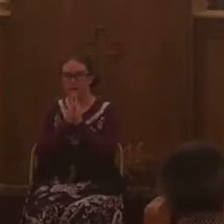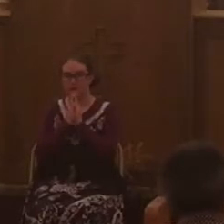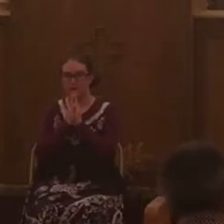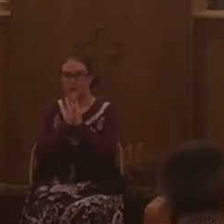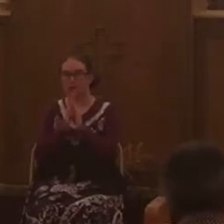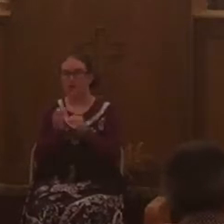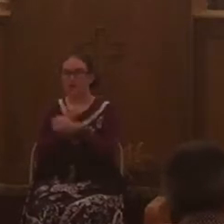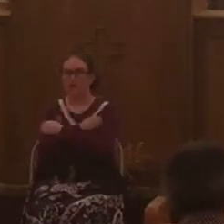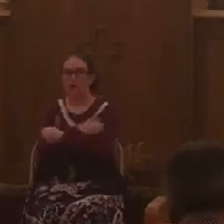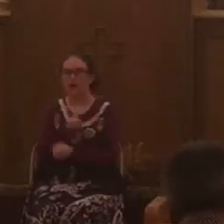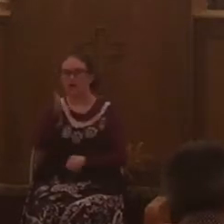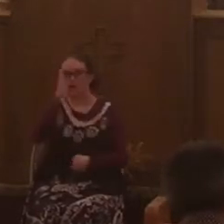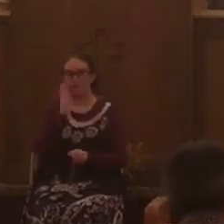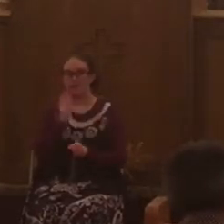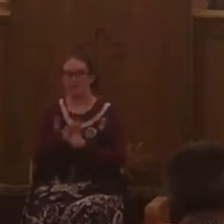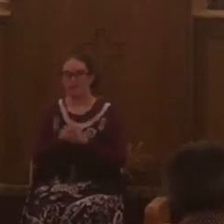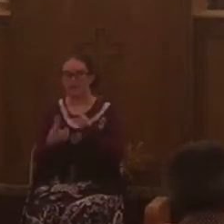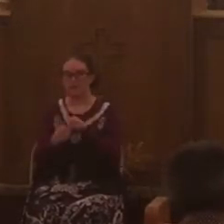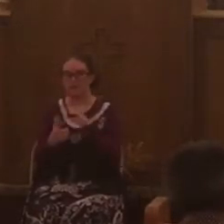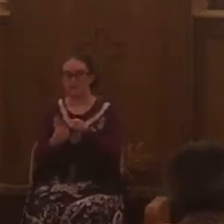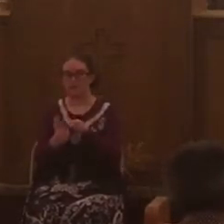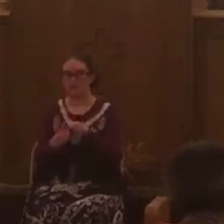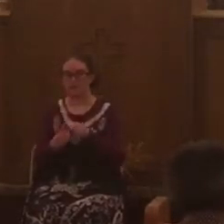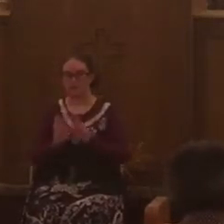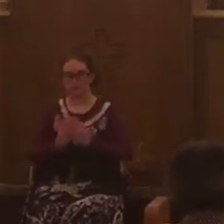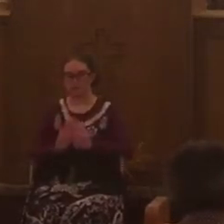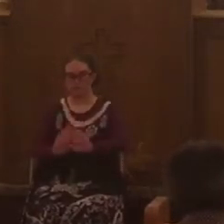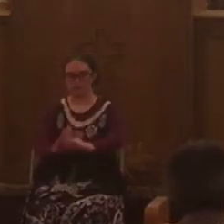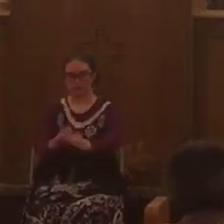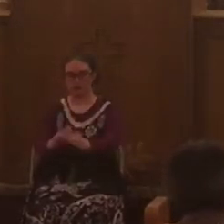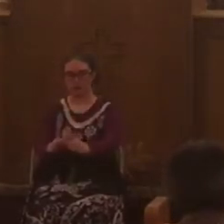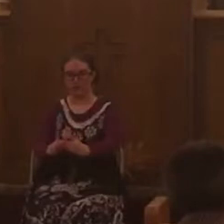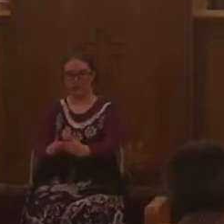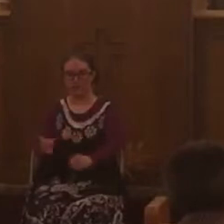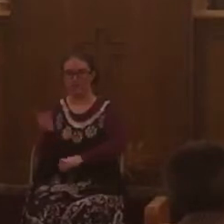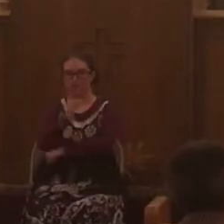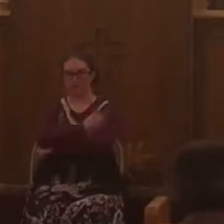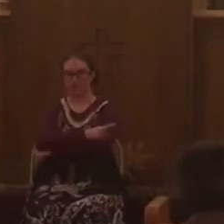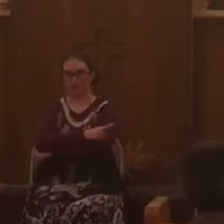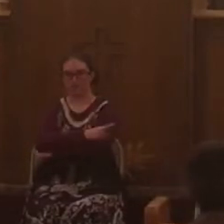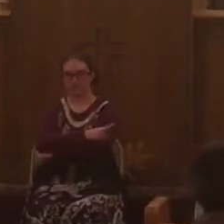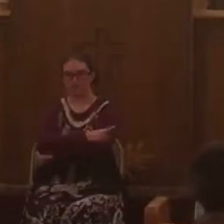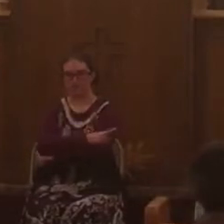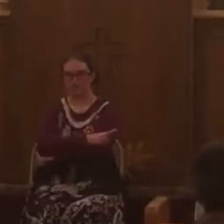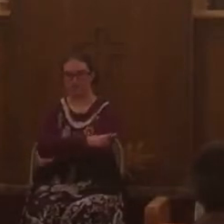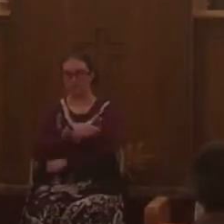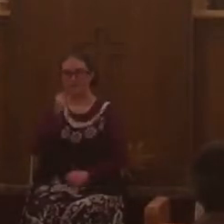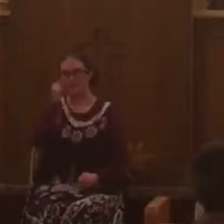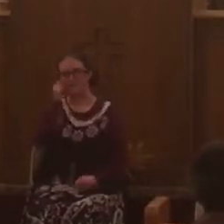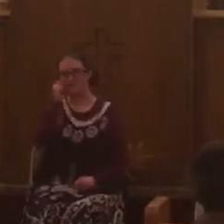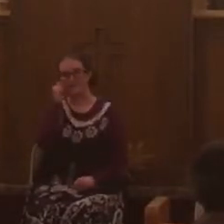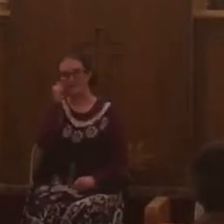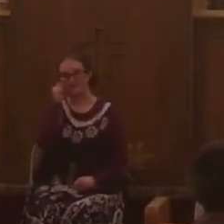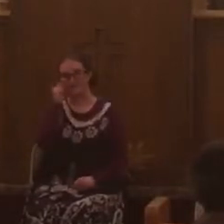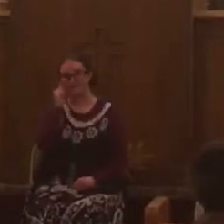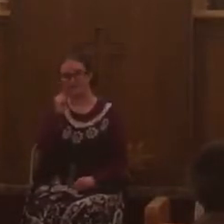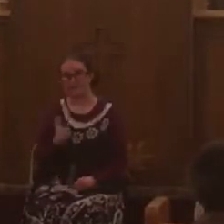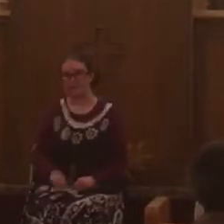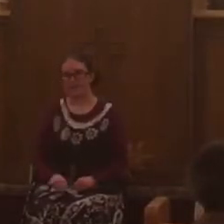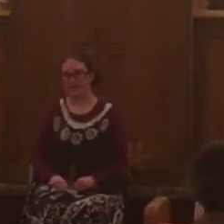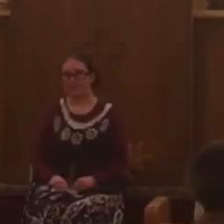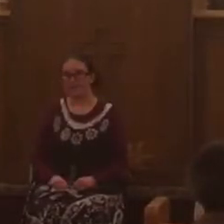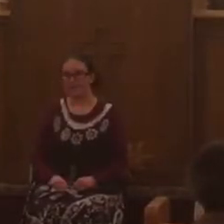spending time with God. We have many choices given to us, but we have to love God enough to